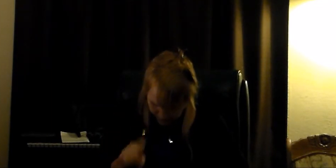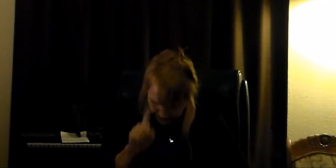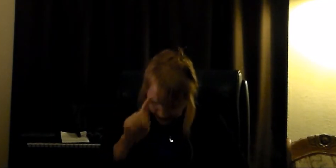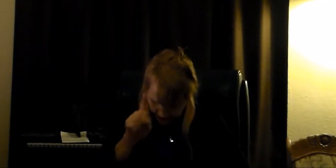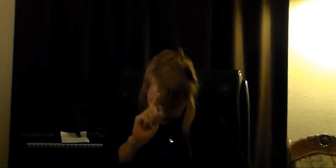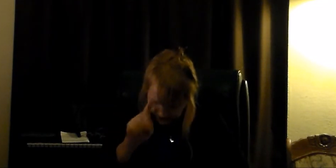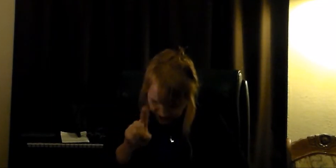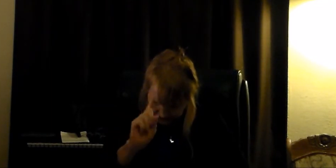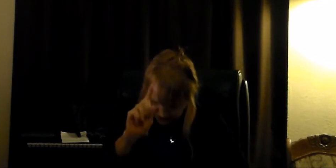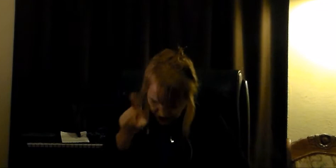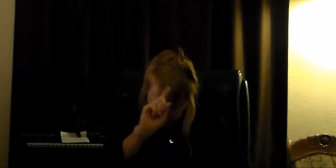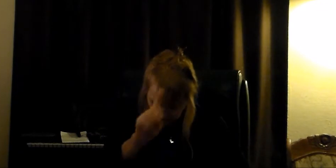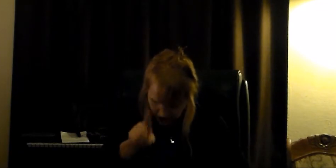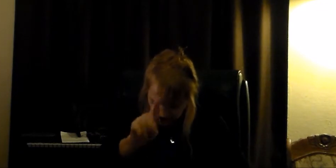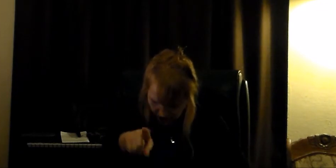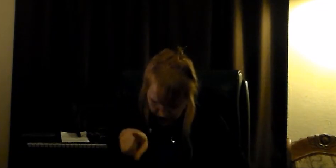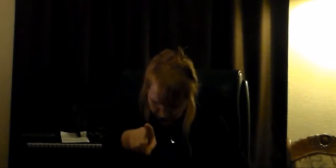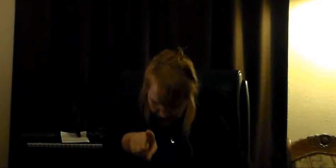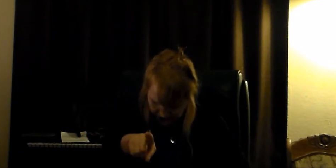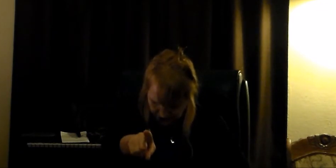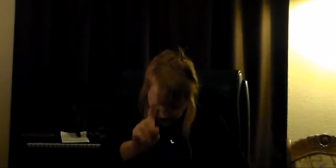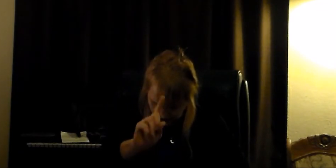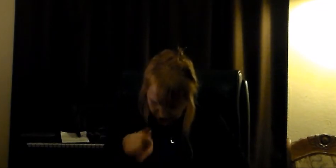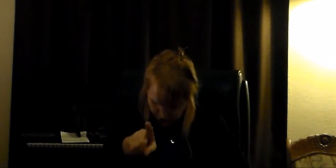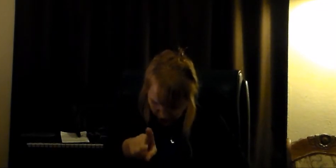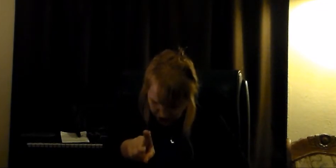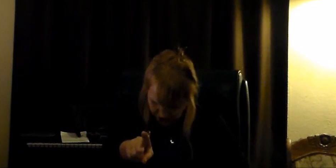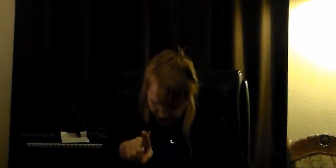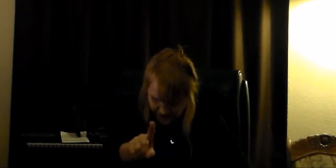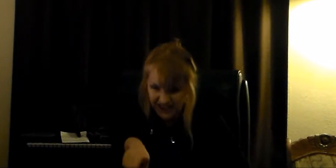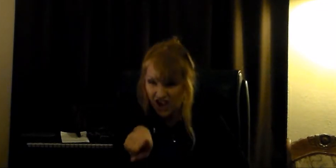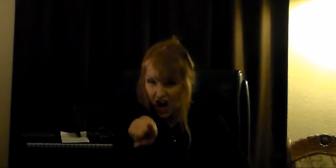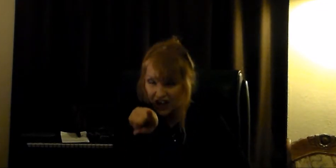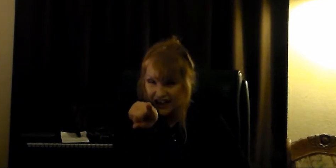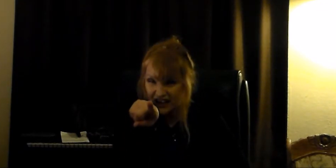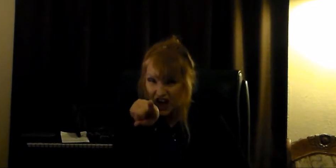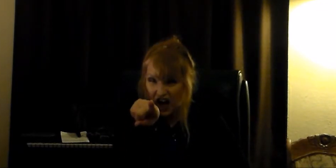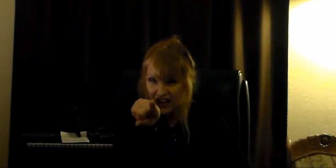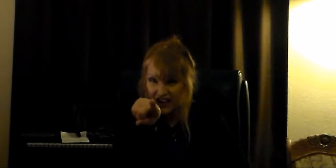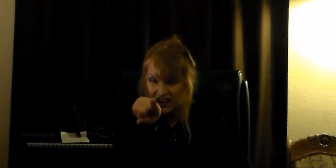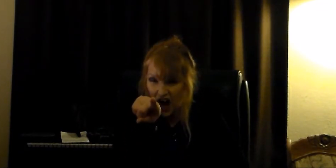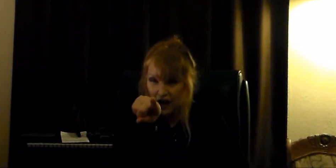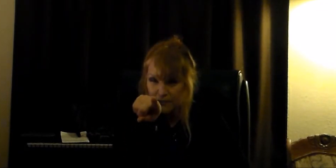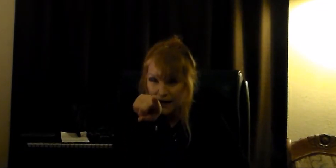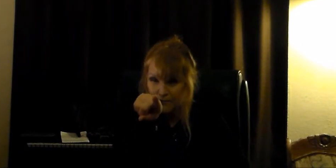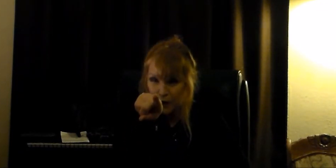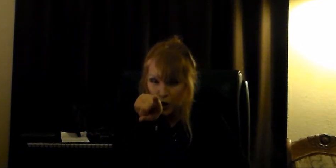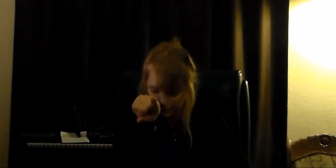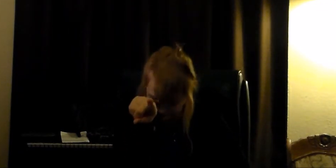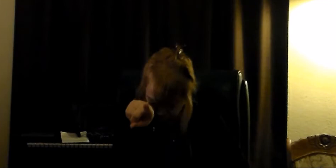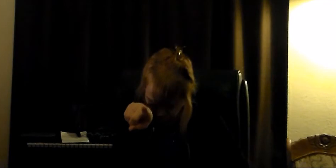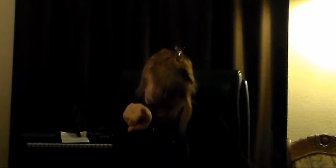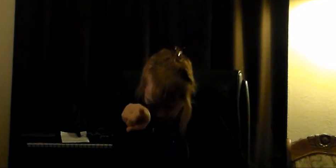Being careful the day of judgment and destruction of ungodly people.